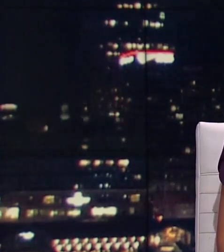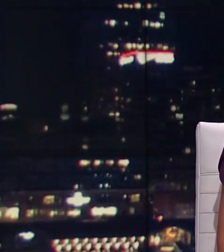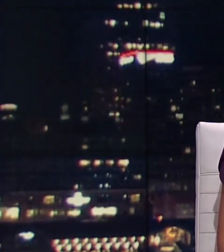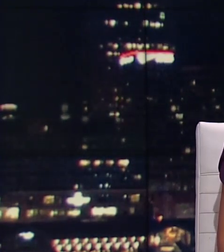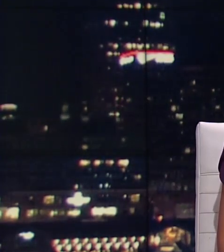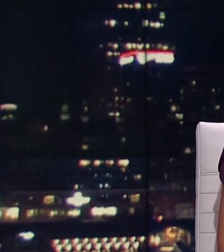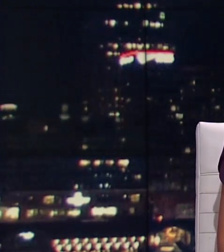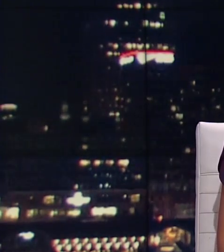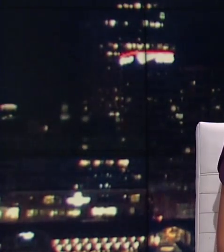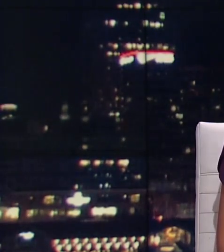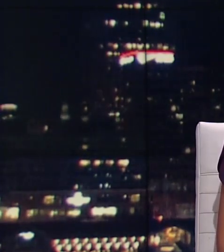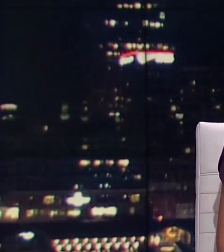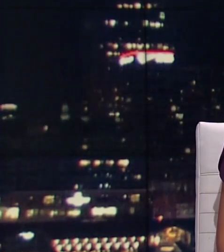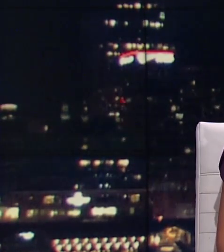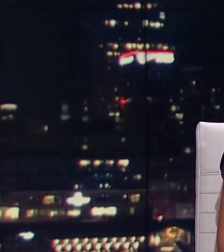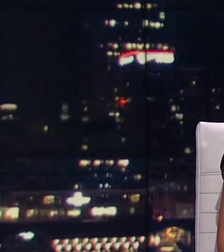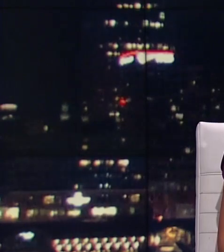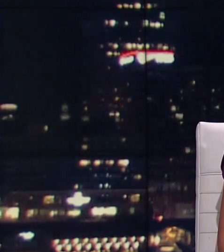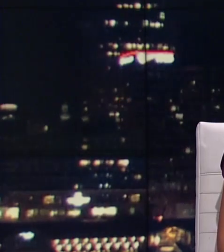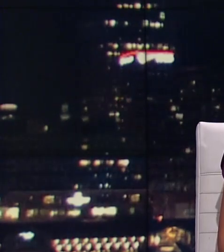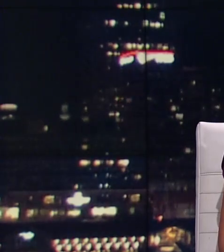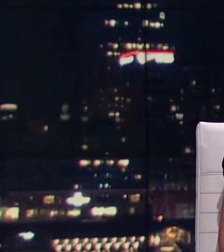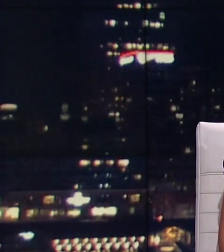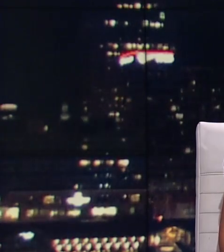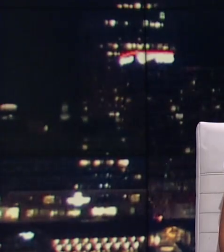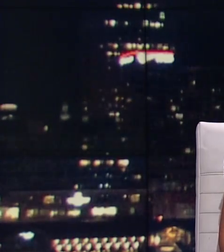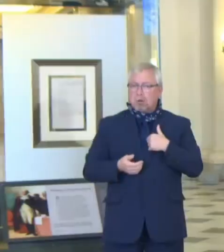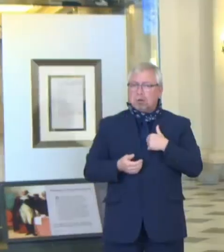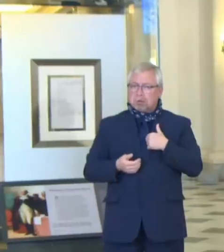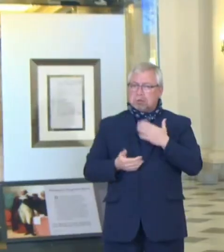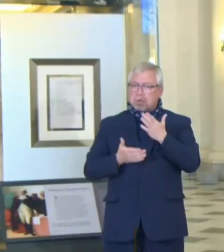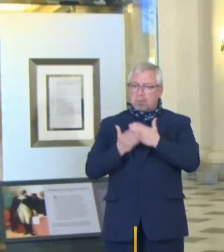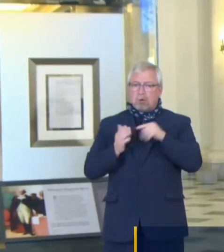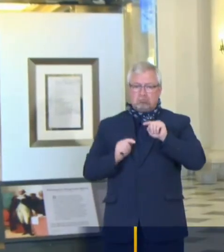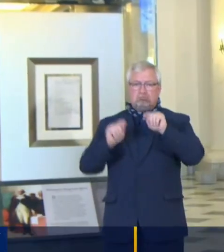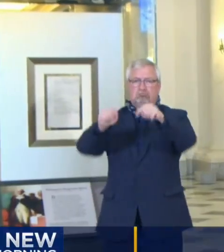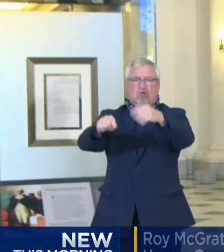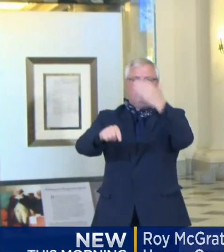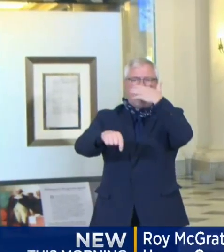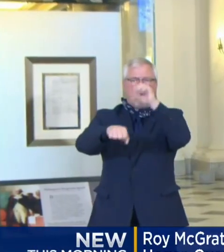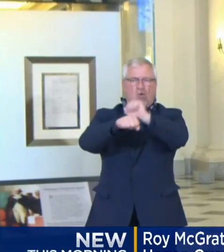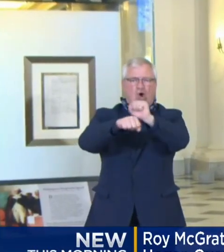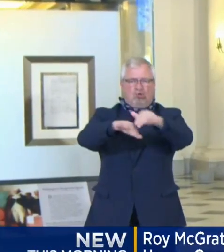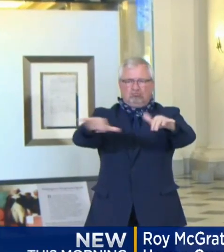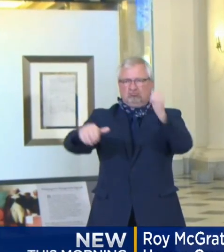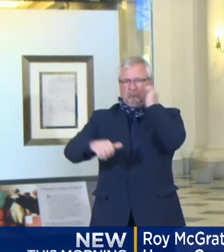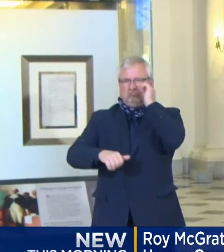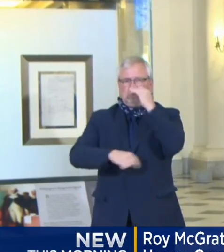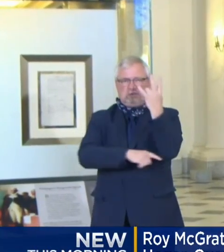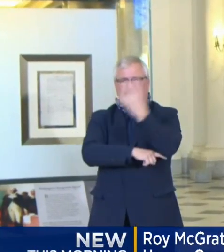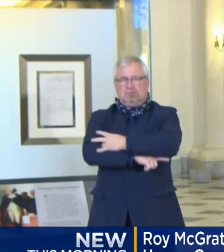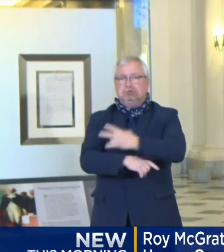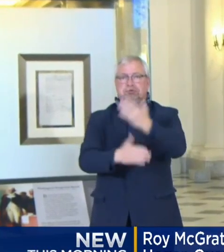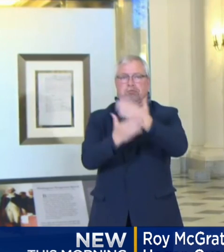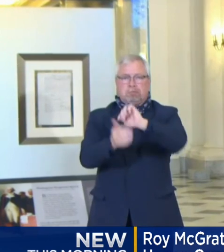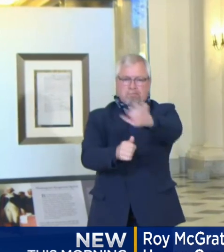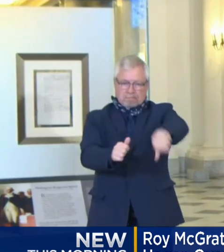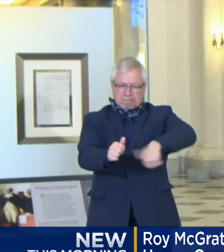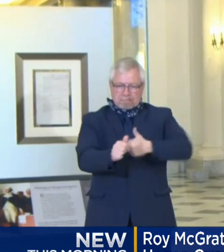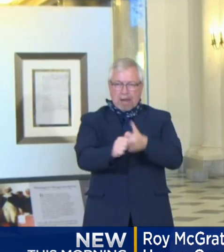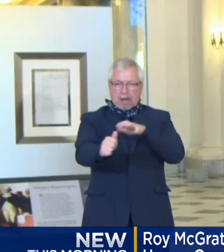he says the governor initially supported him. McGrath sent a private message to the Washington Post. And in the message, which